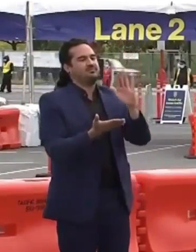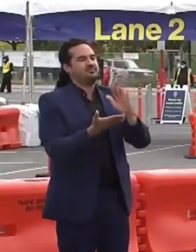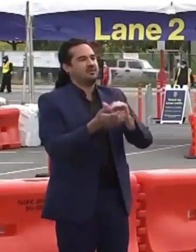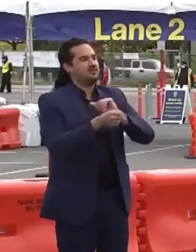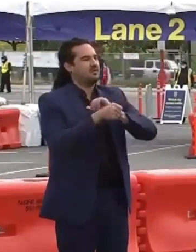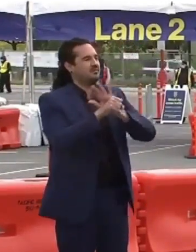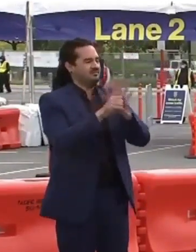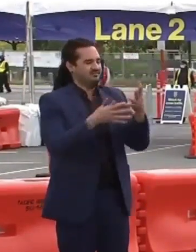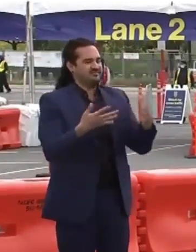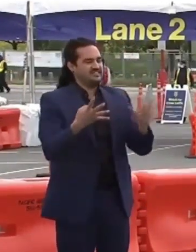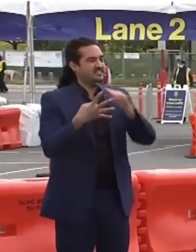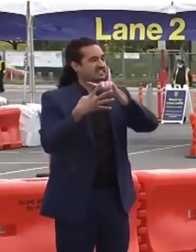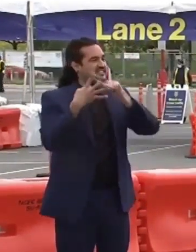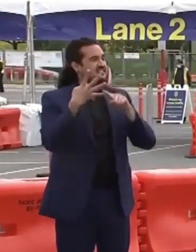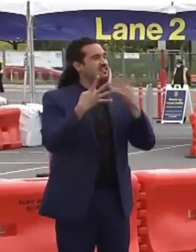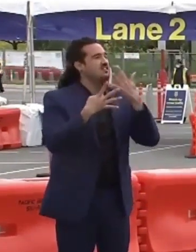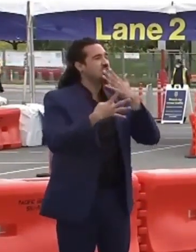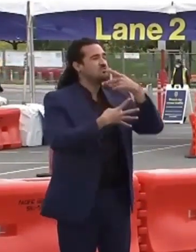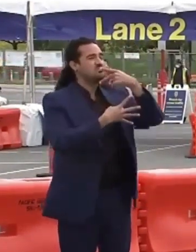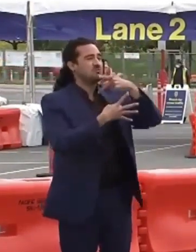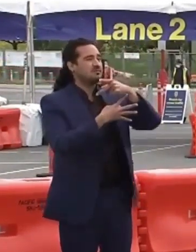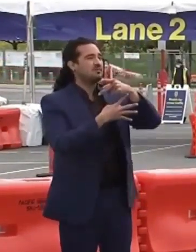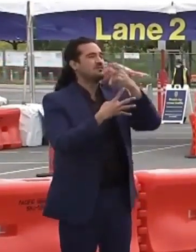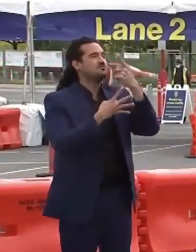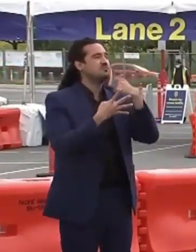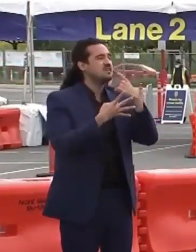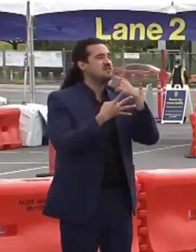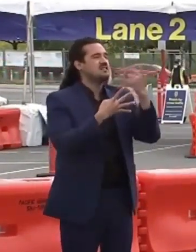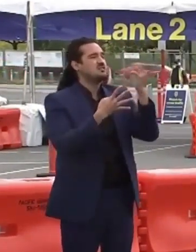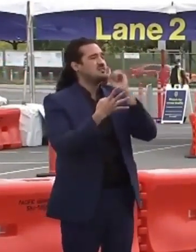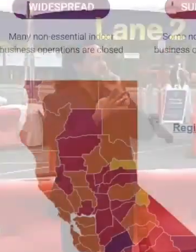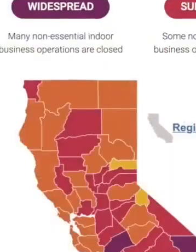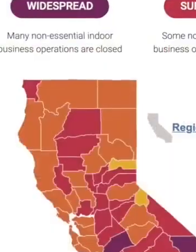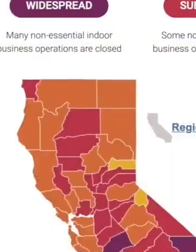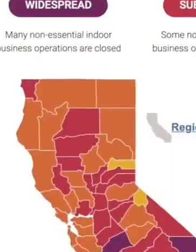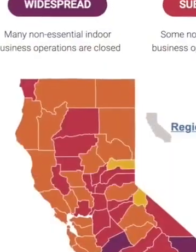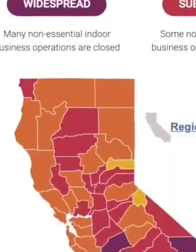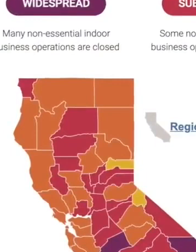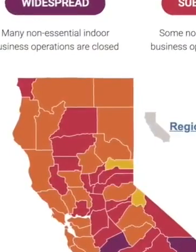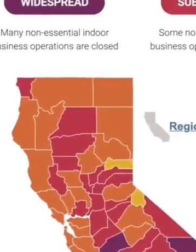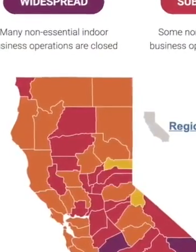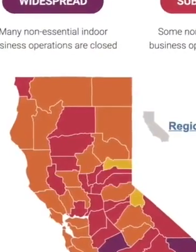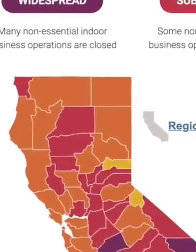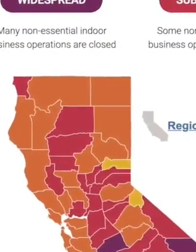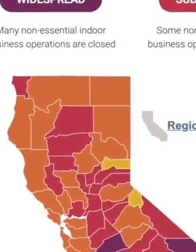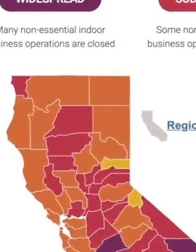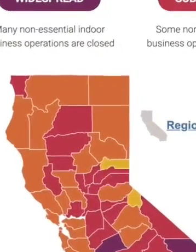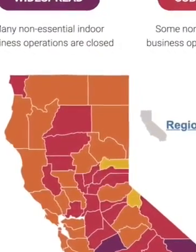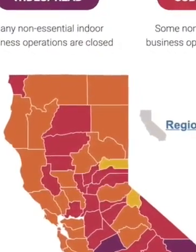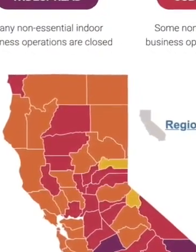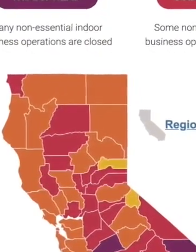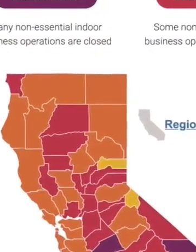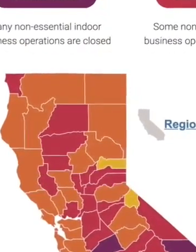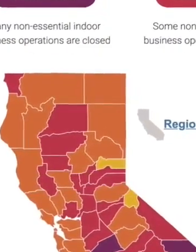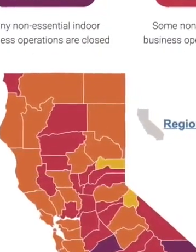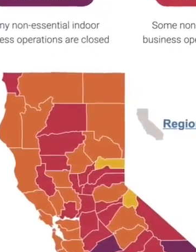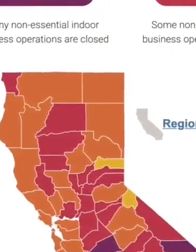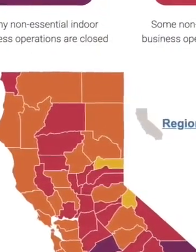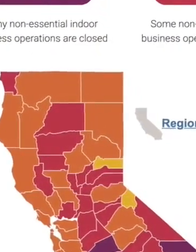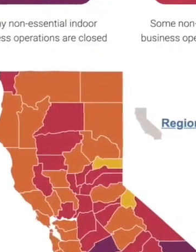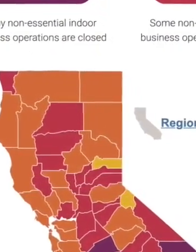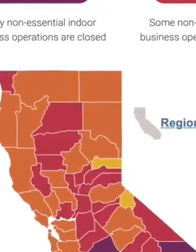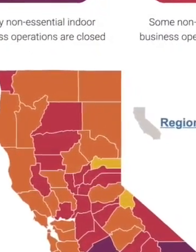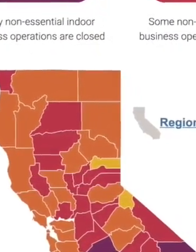today. That's on June 15th if we continue the good work. The announcement numbering the days left for the on-again,